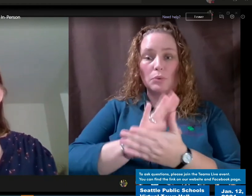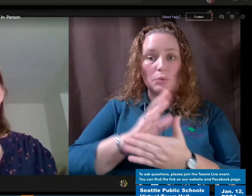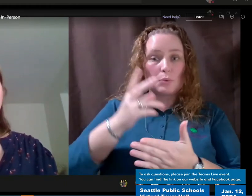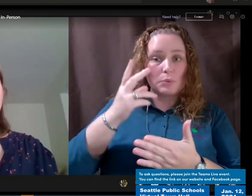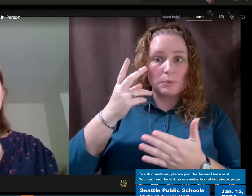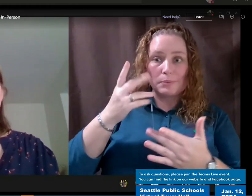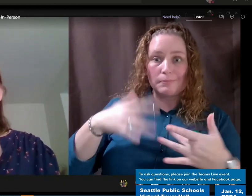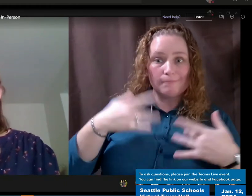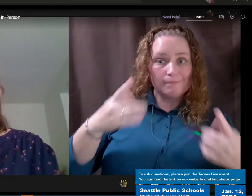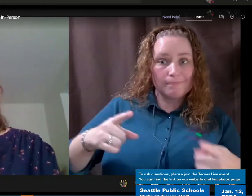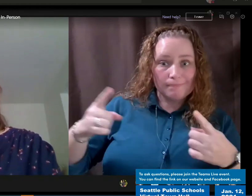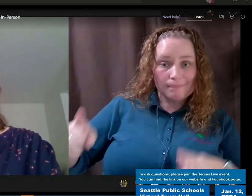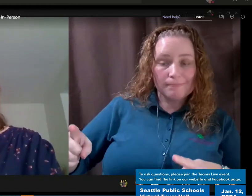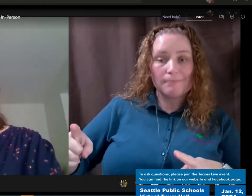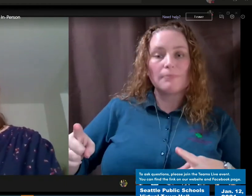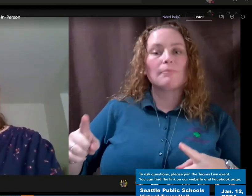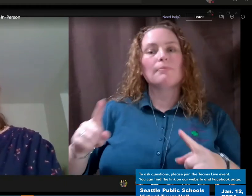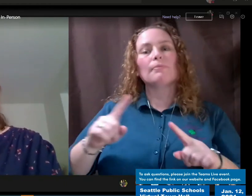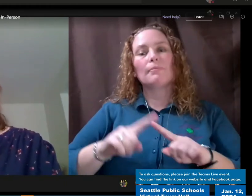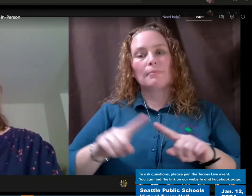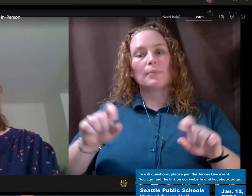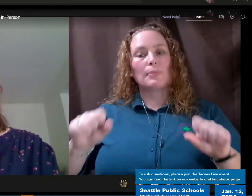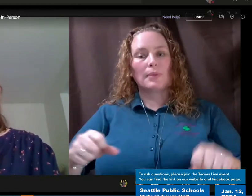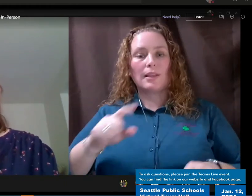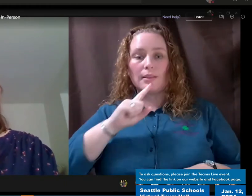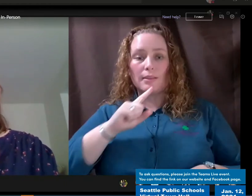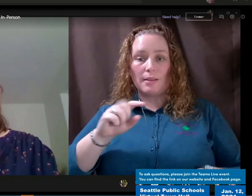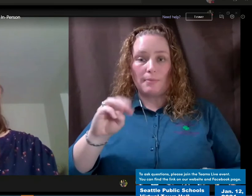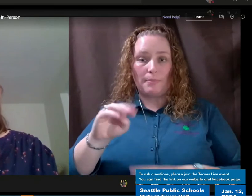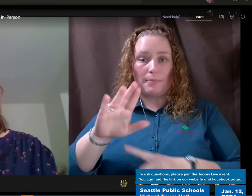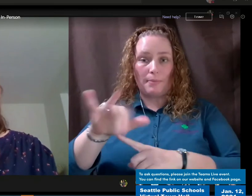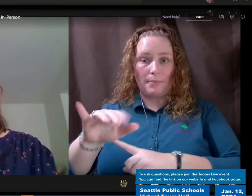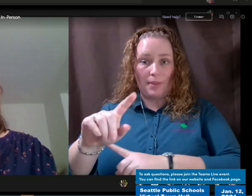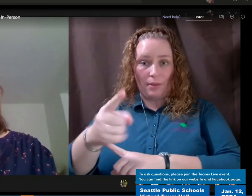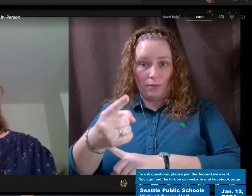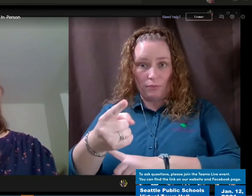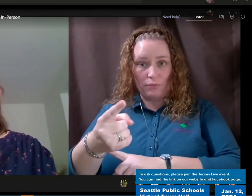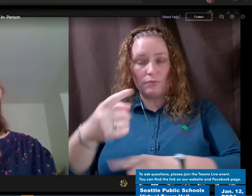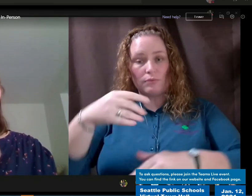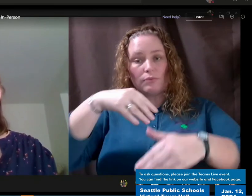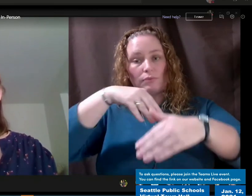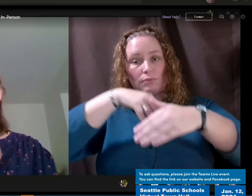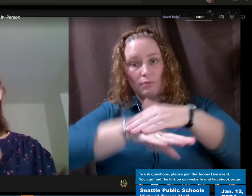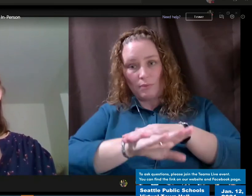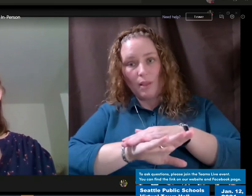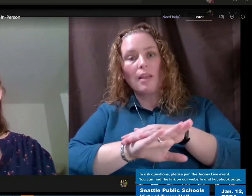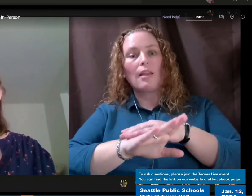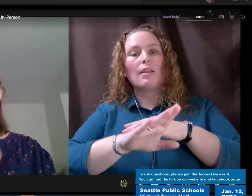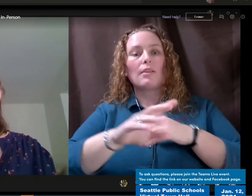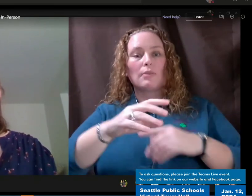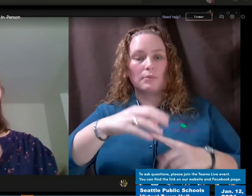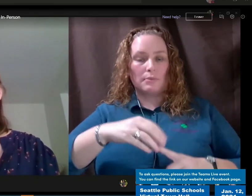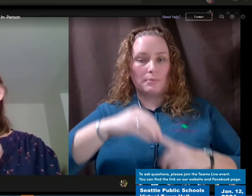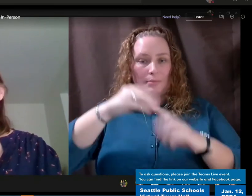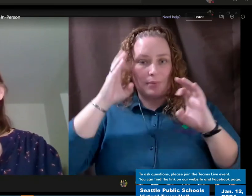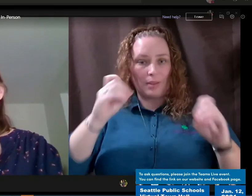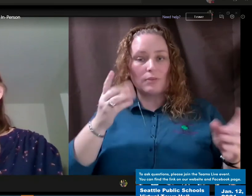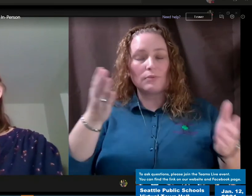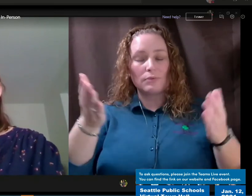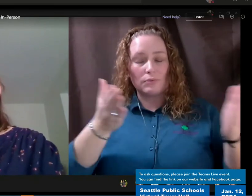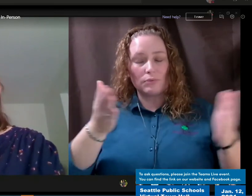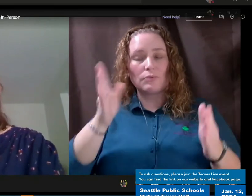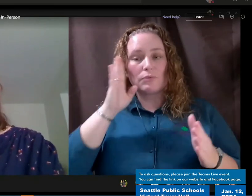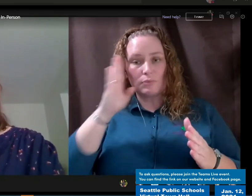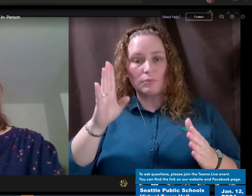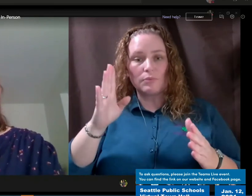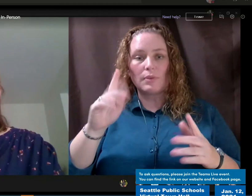say confidently is that students who return on May 1st for in-person schooling will receive their special education services, and teams will continue to